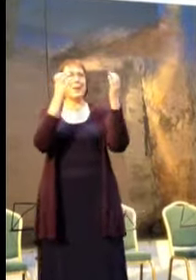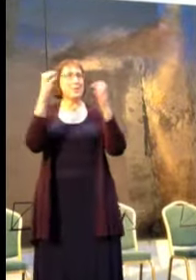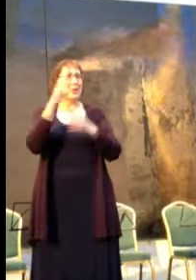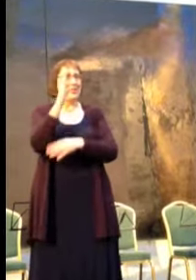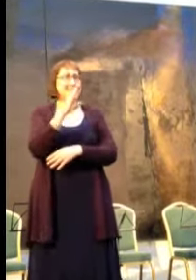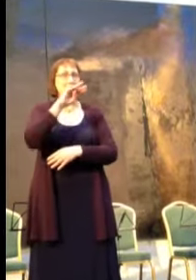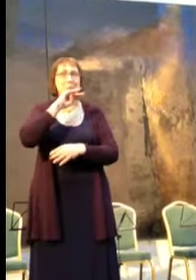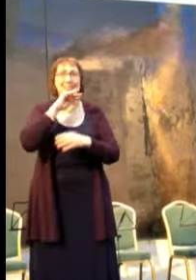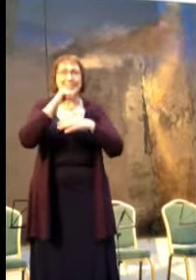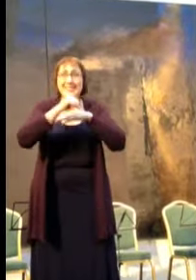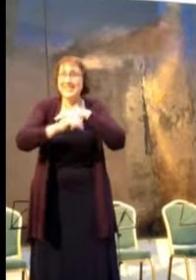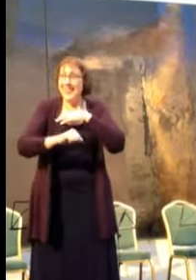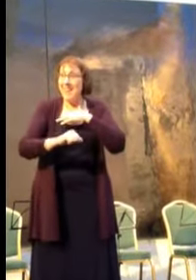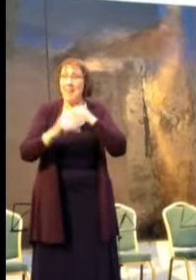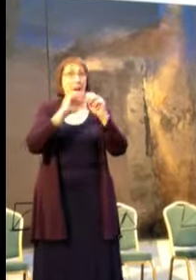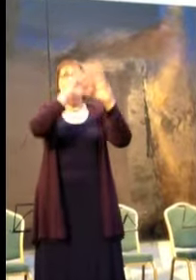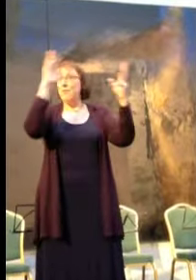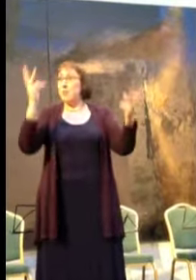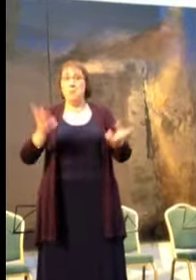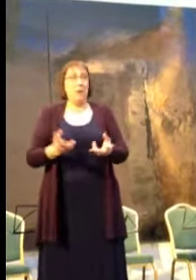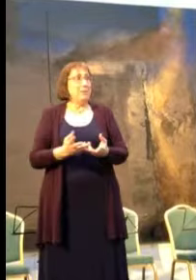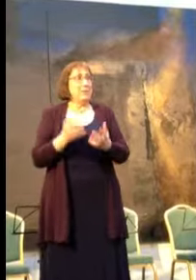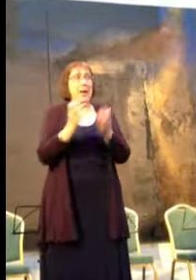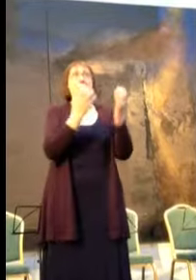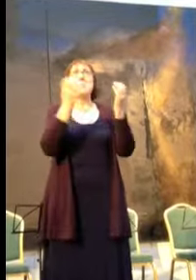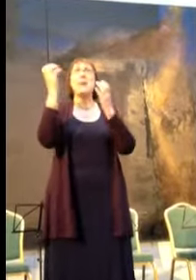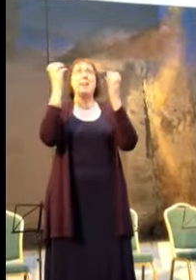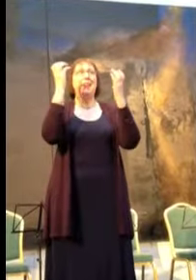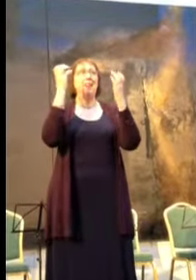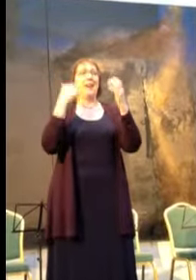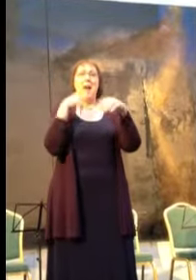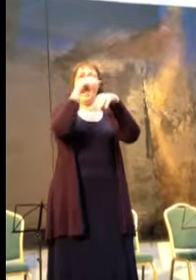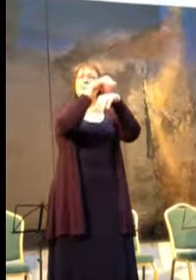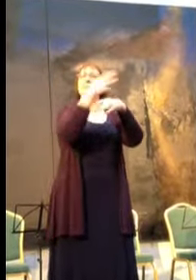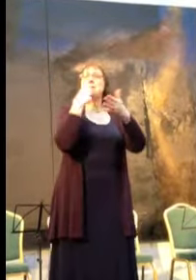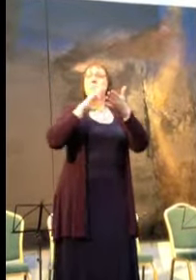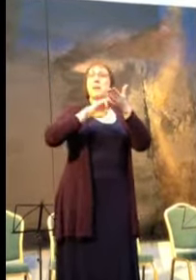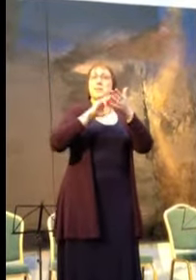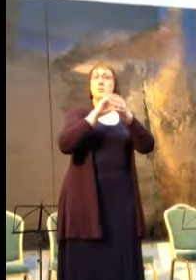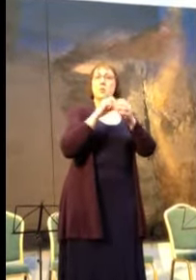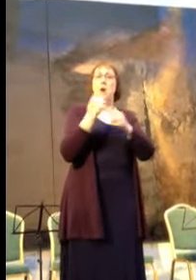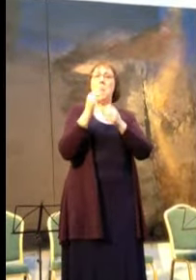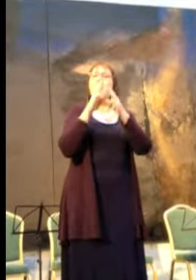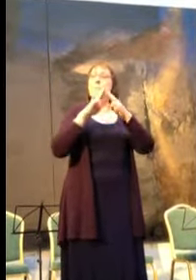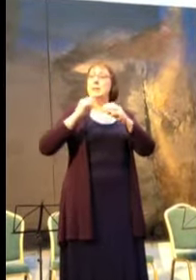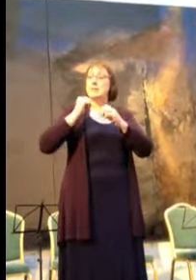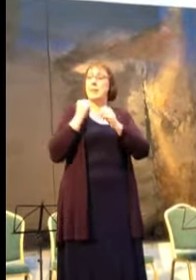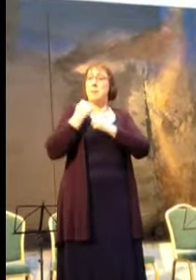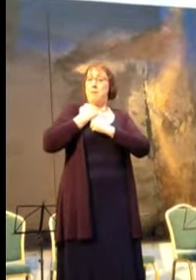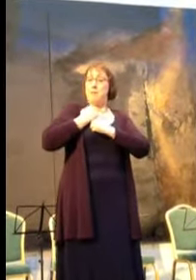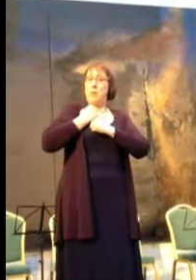St. Patrick's Day. I have sent a message to our forces, peacekeeping